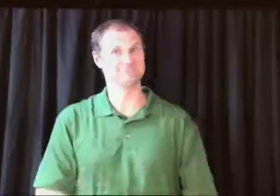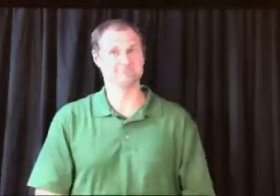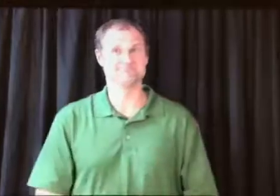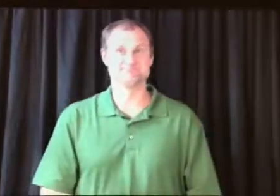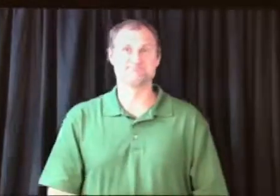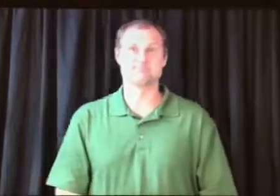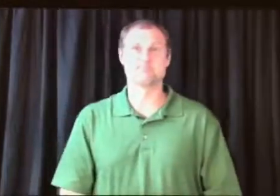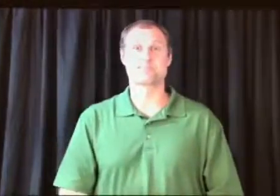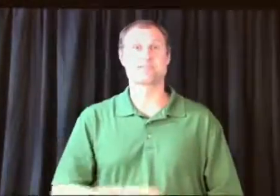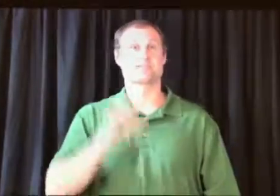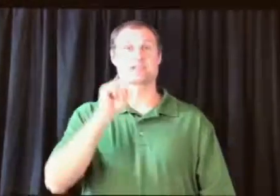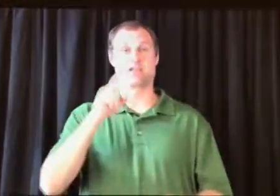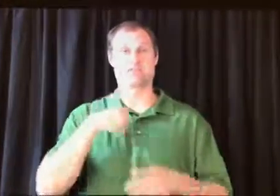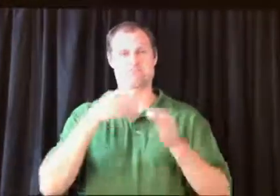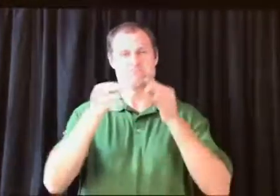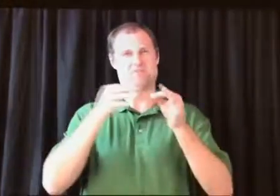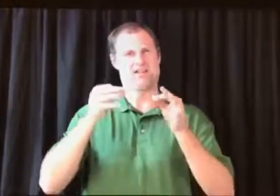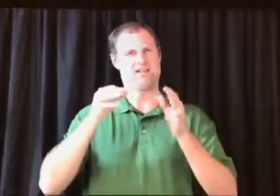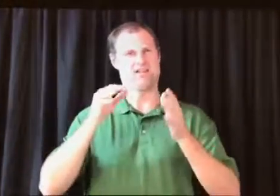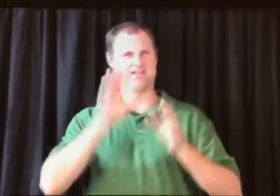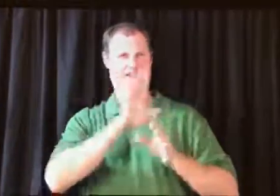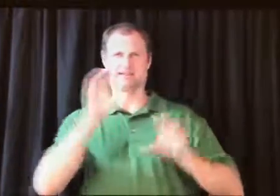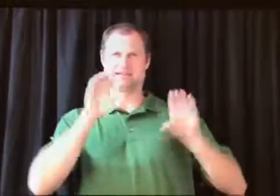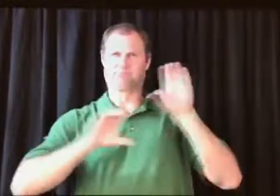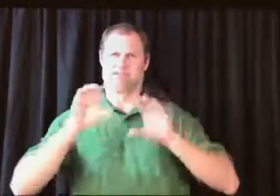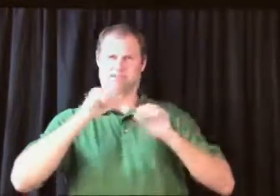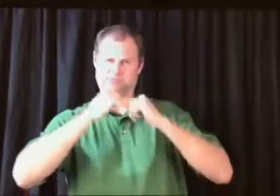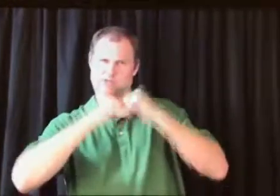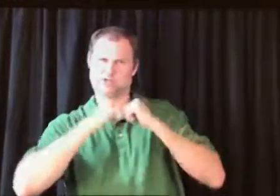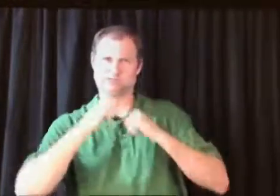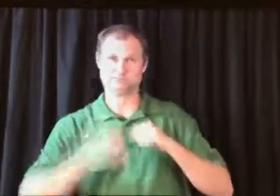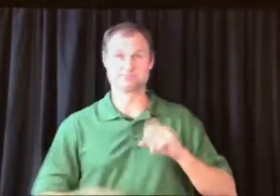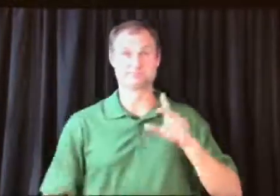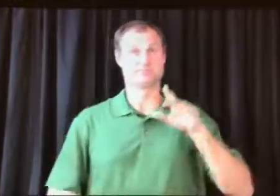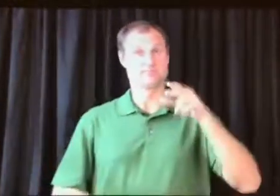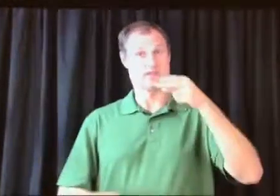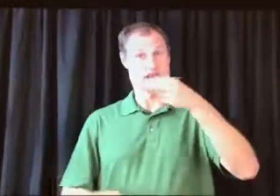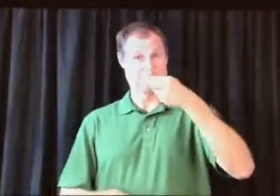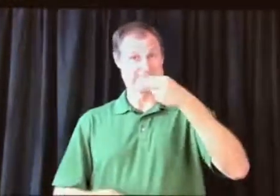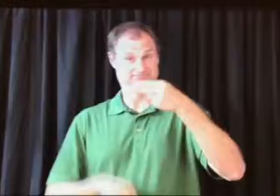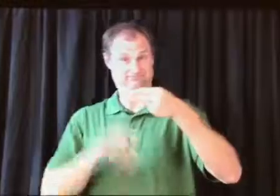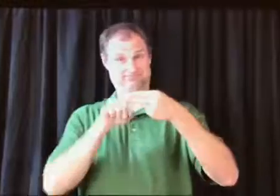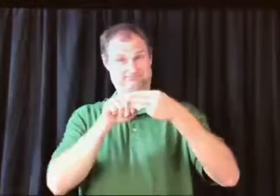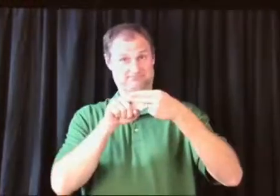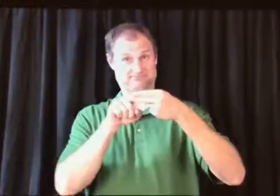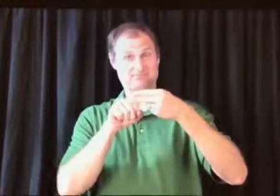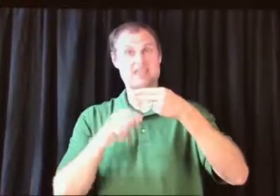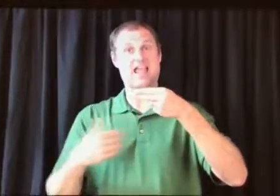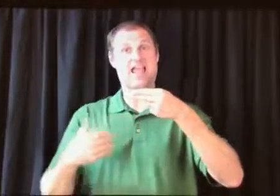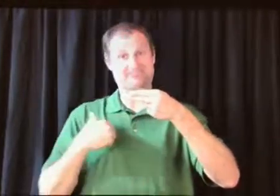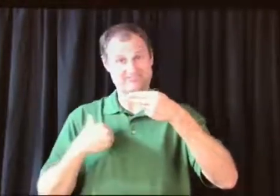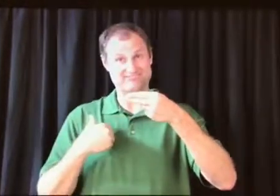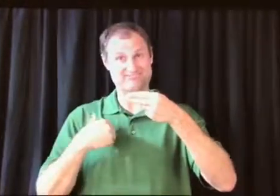So it's a very important gas for sustaining life. So now we're going to talk about its atomic